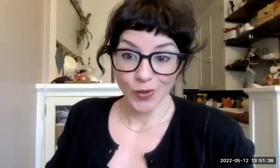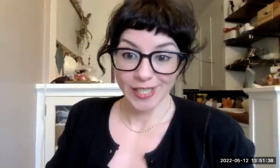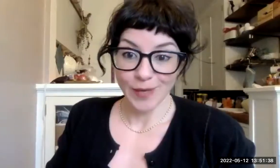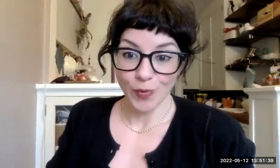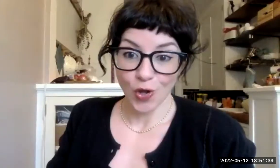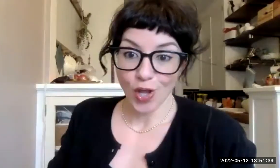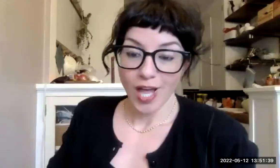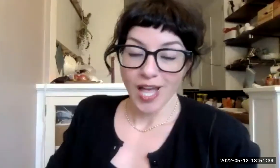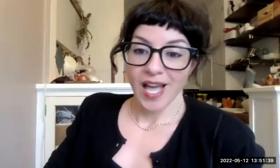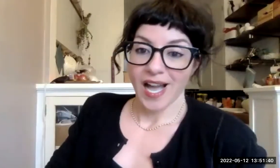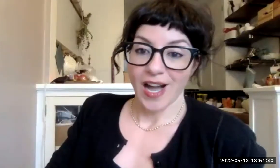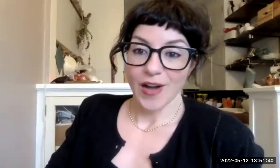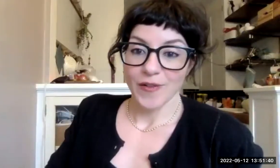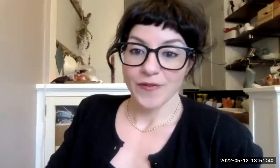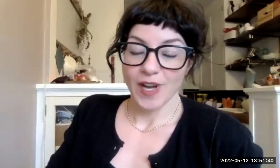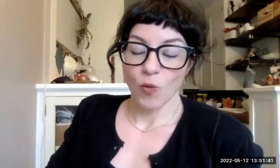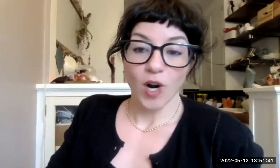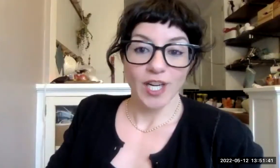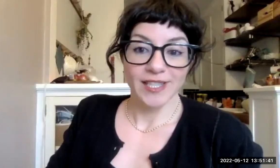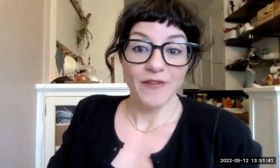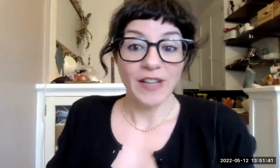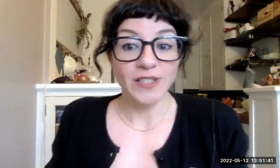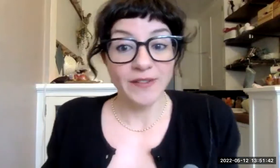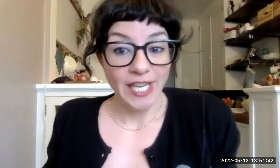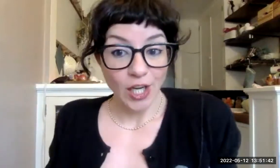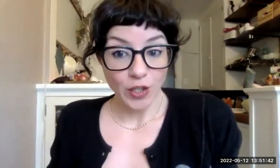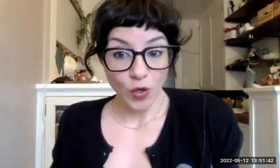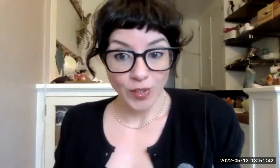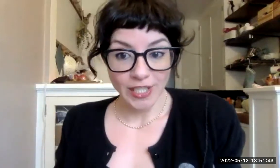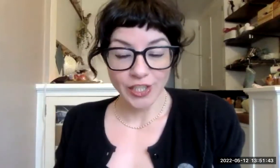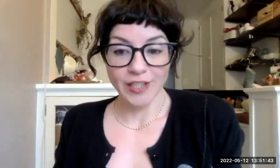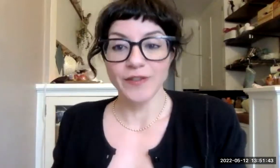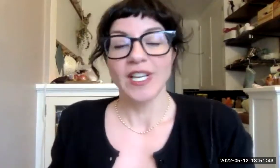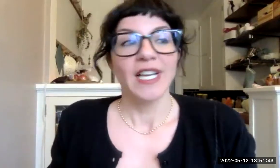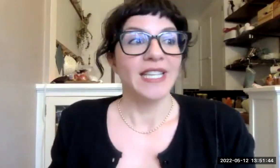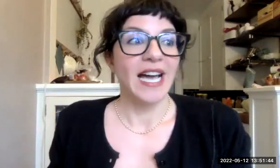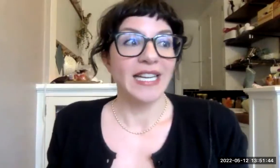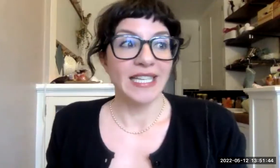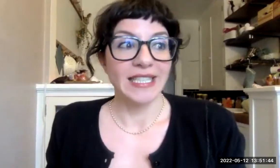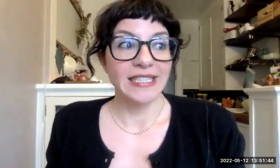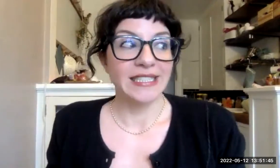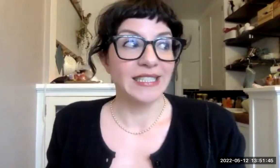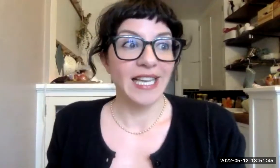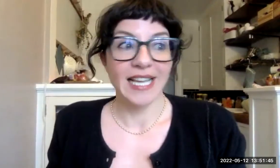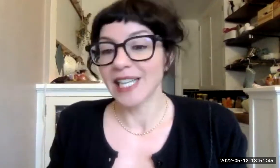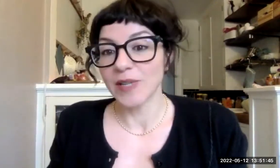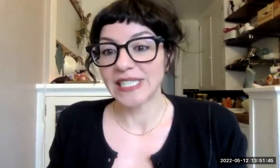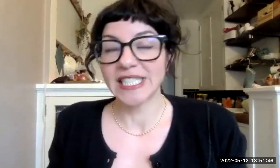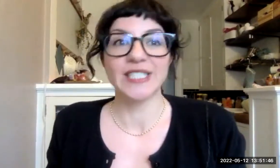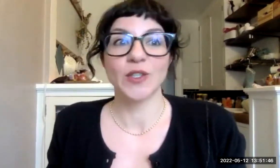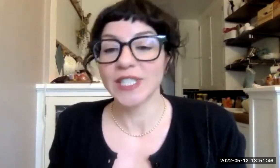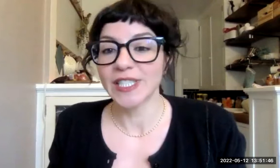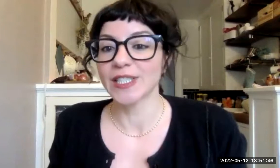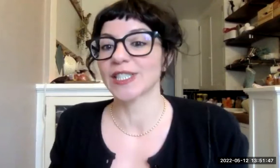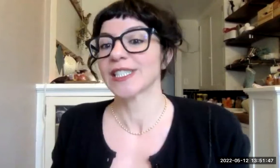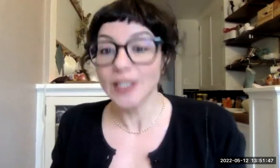wanted to show an example of work that faculty have taken on their own initiative that is